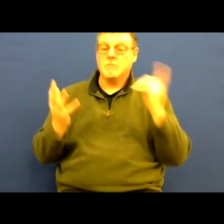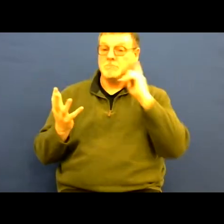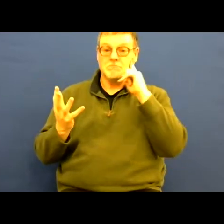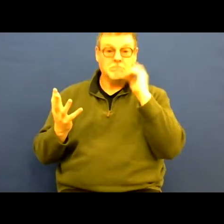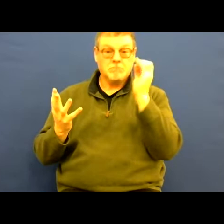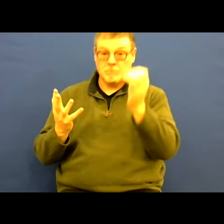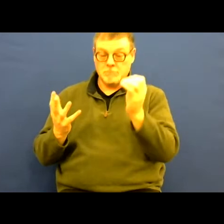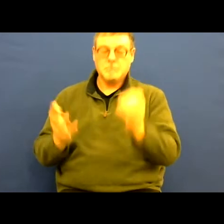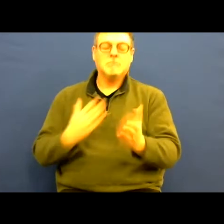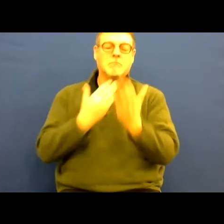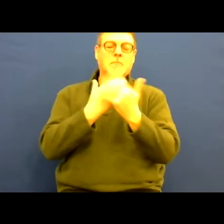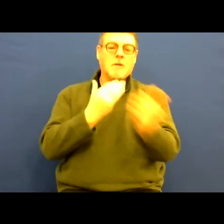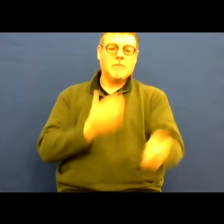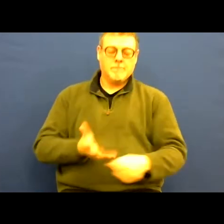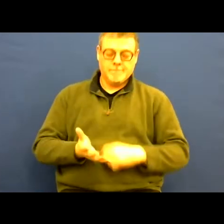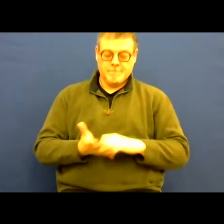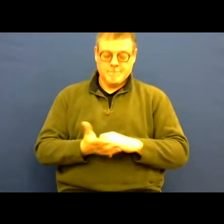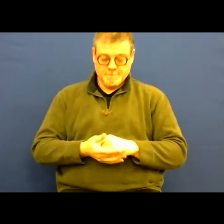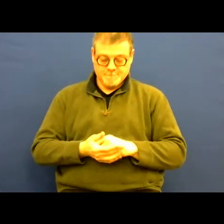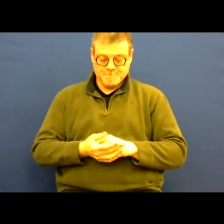Hearing none, please call the roll.